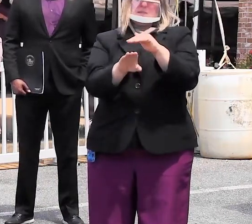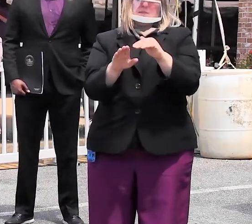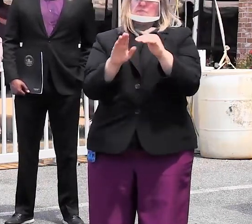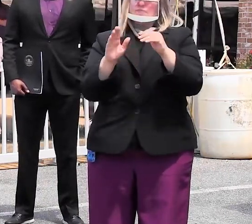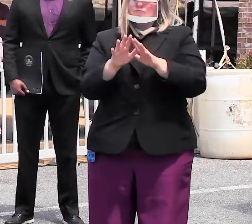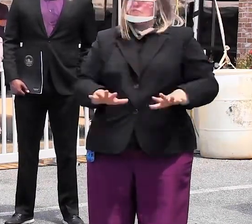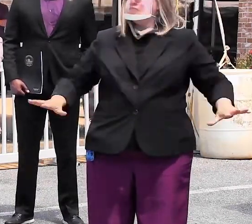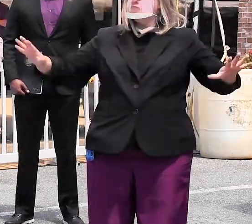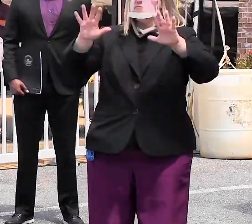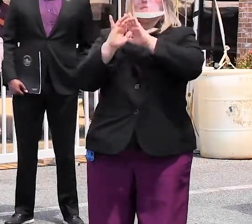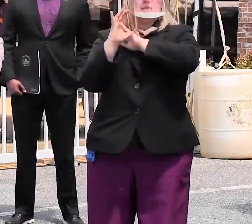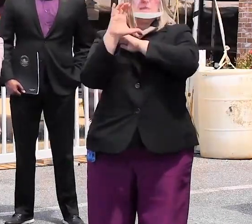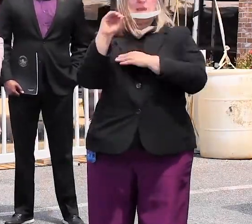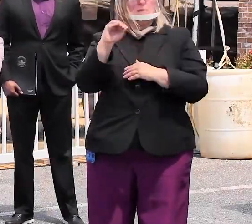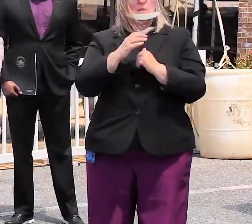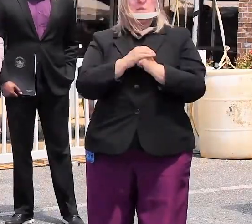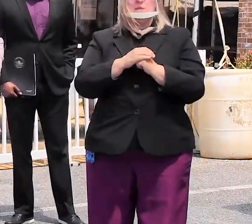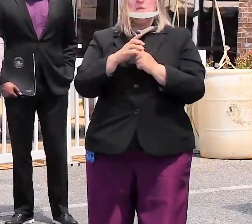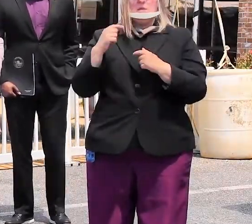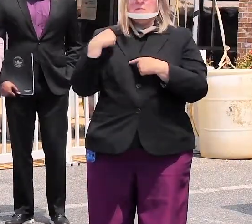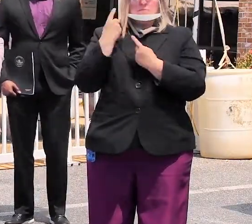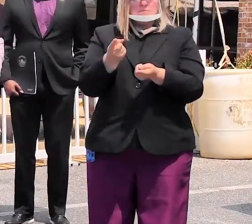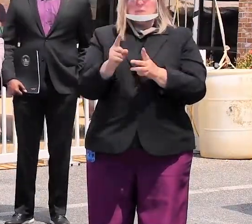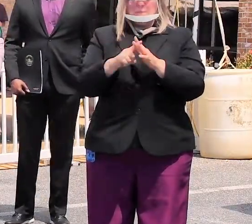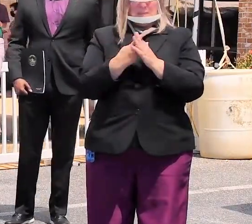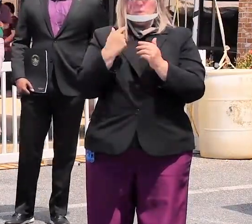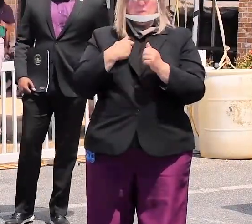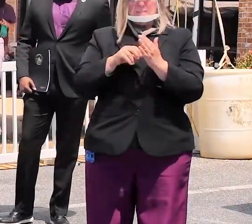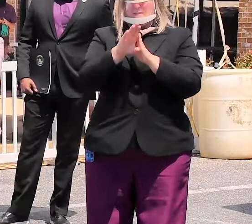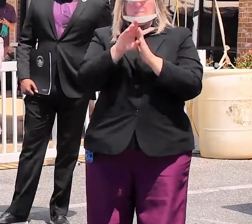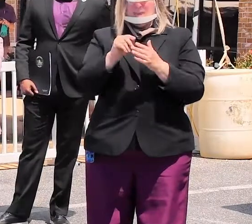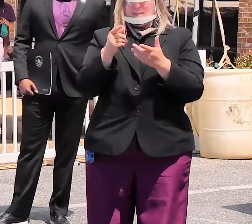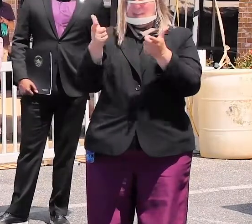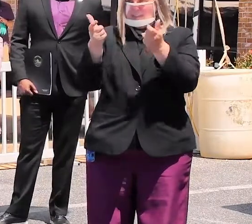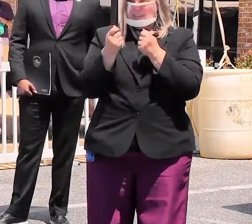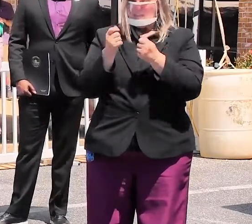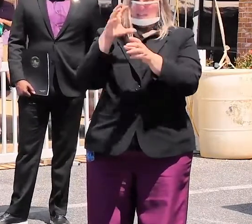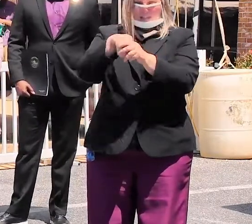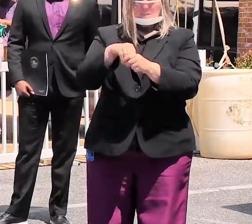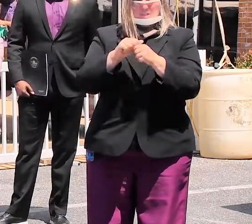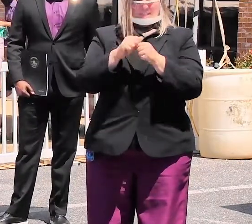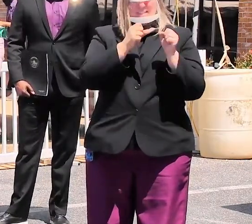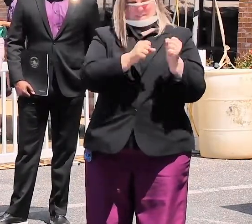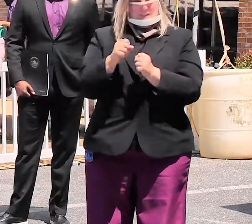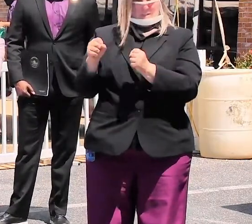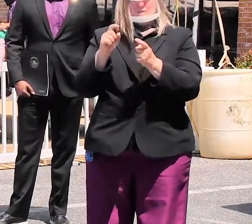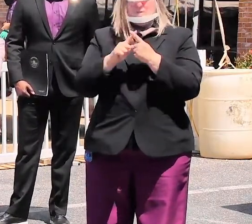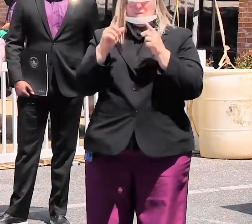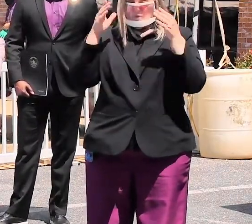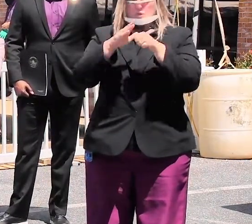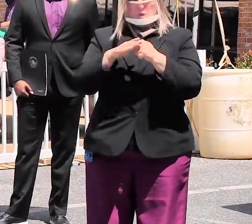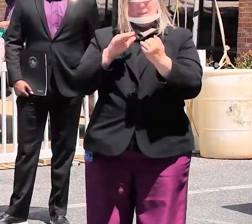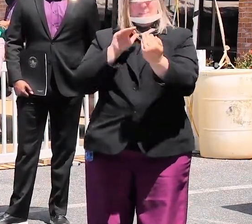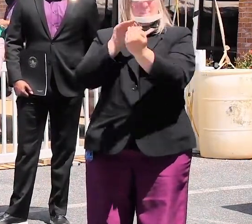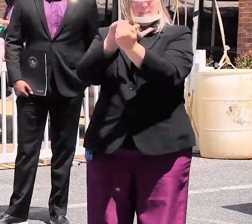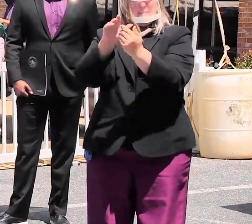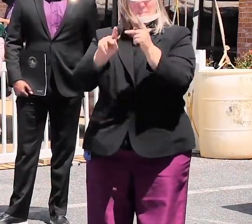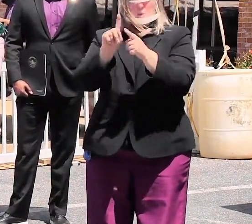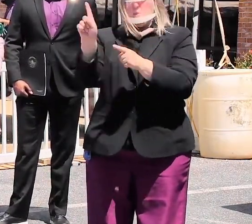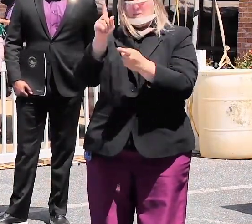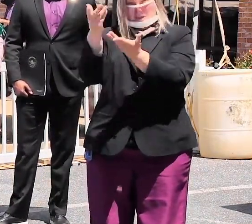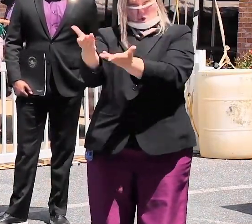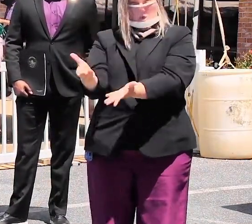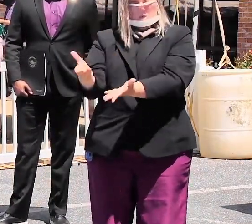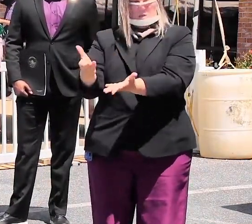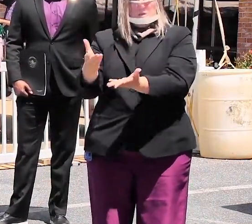countywide. From the beginning, we developed and engaged in a strategy focused on meeting people where they are. We have